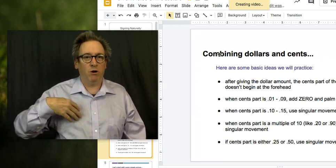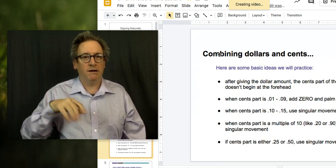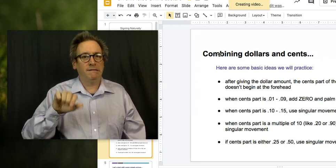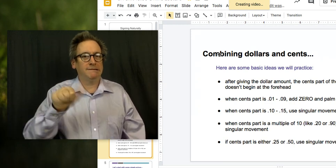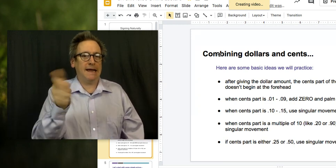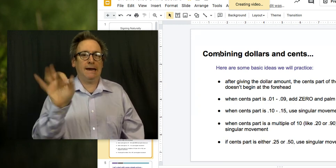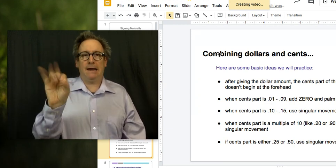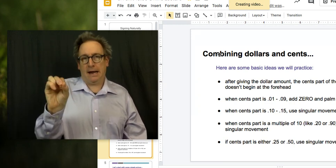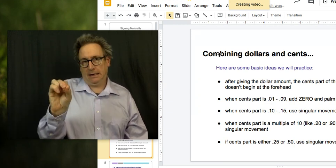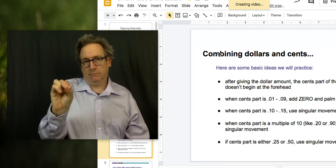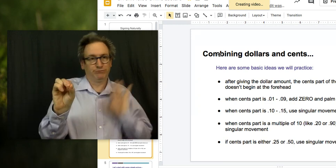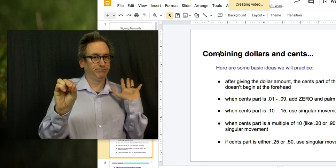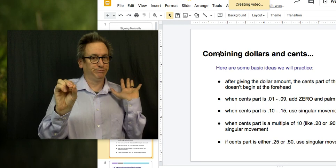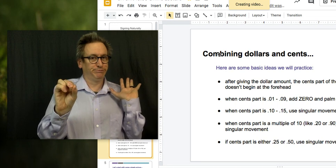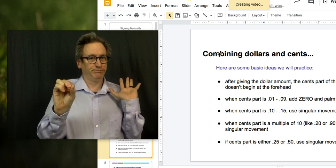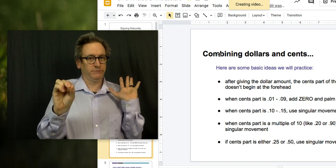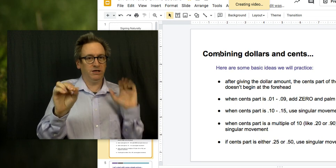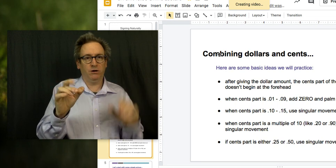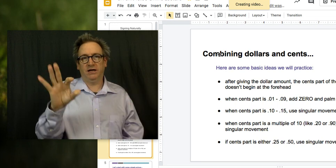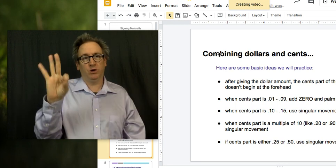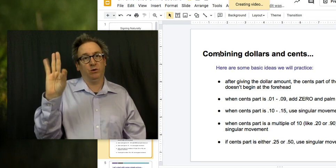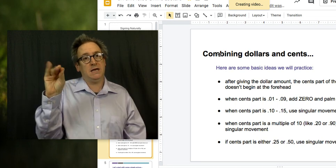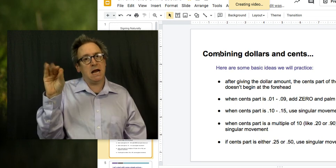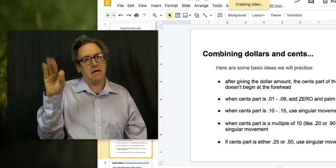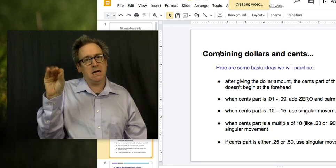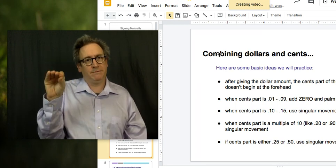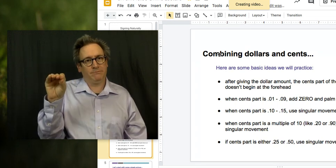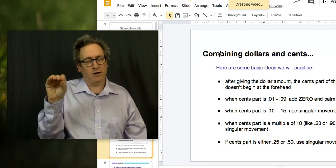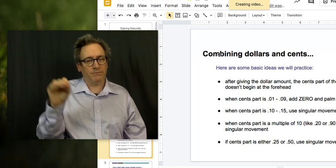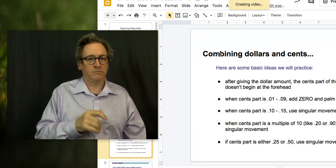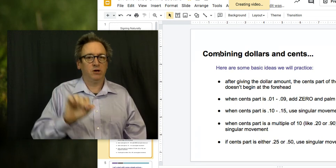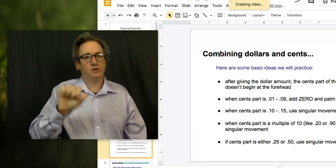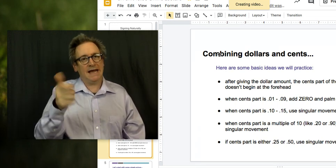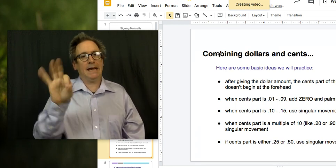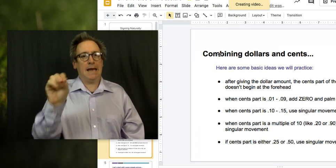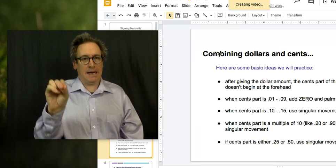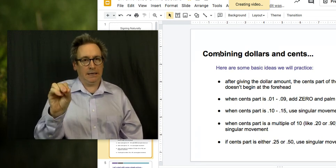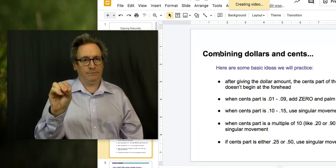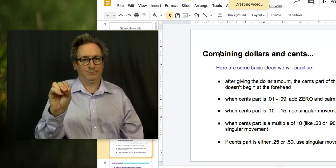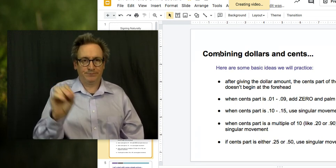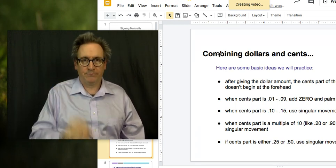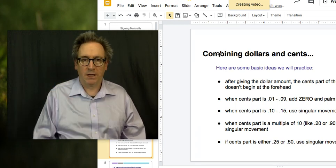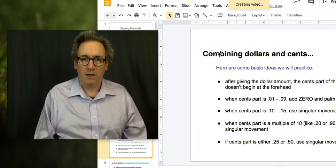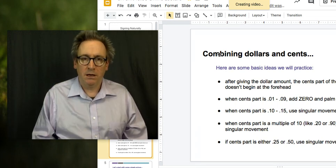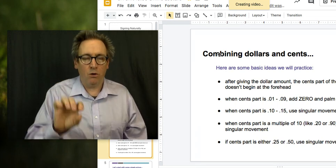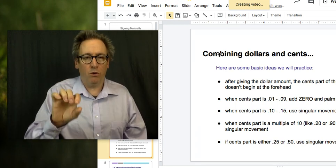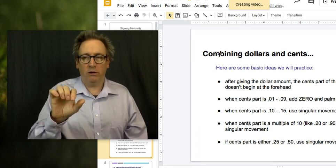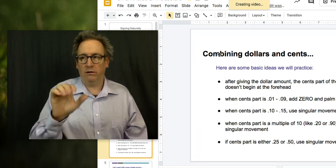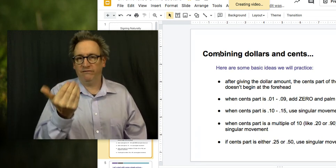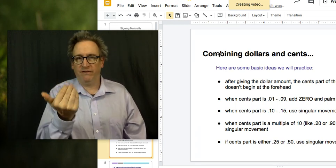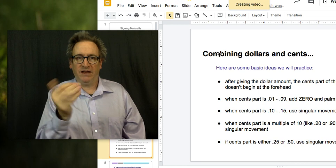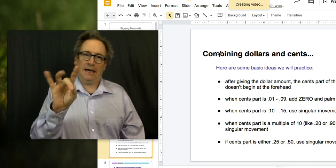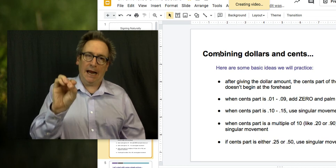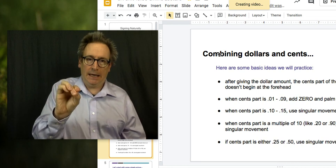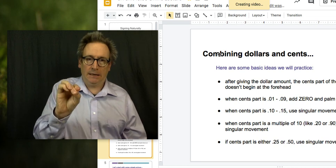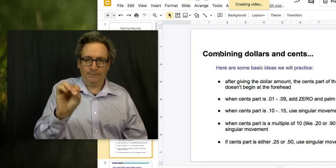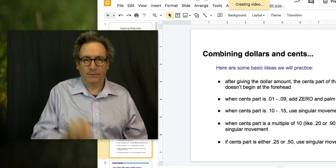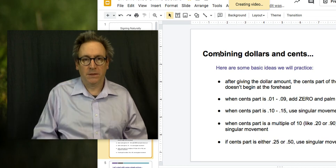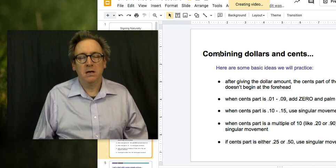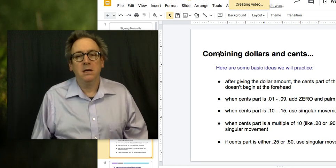need one, 1090. You don't need to do 90, right? 1090 or